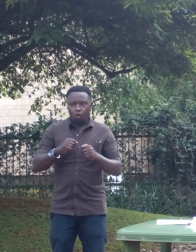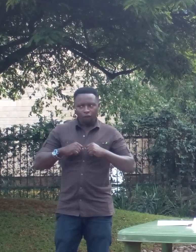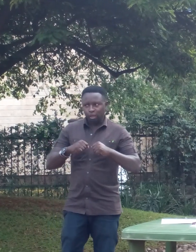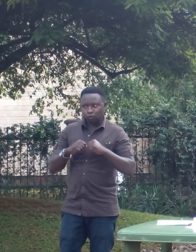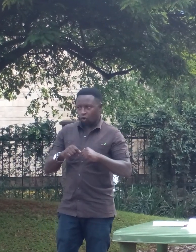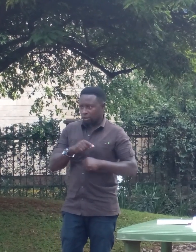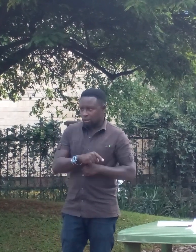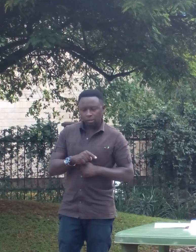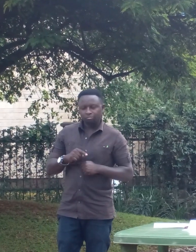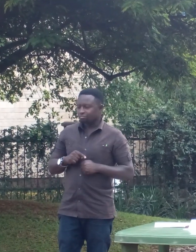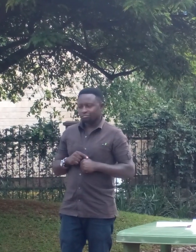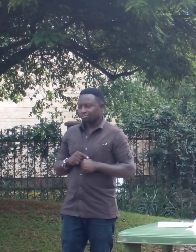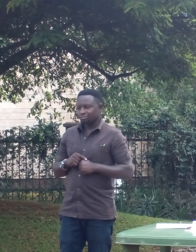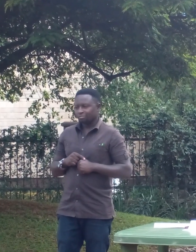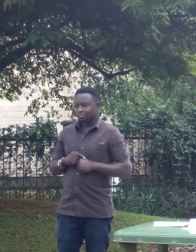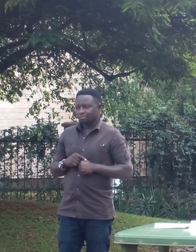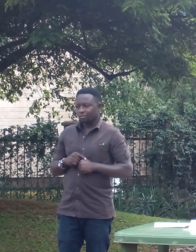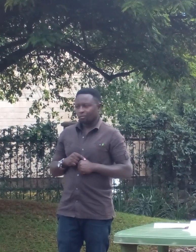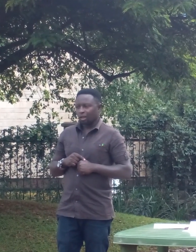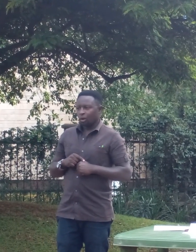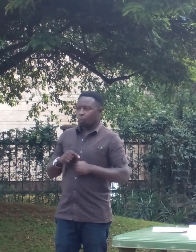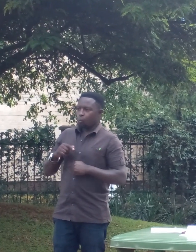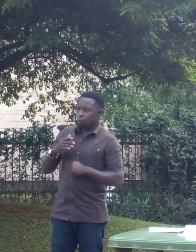One of the officials